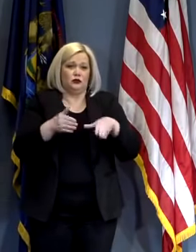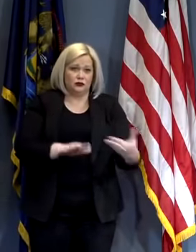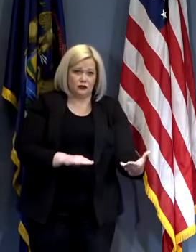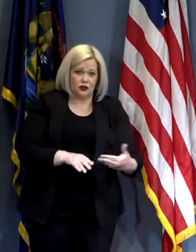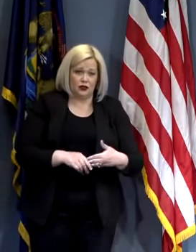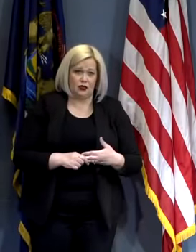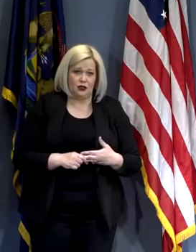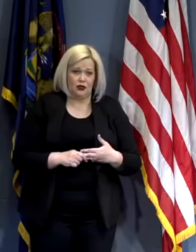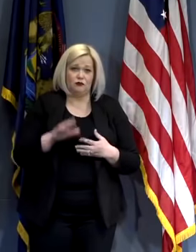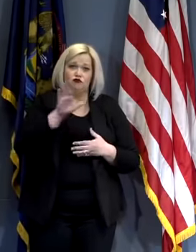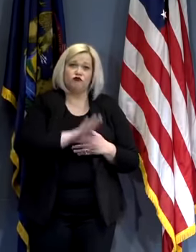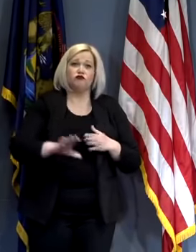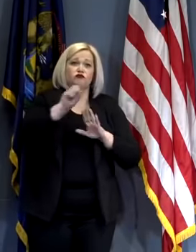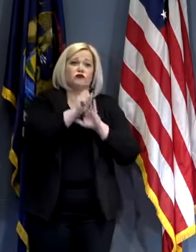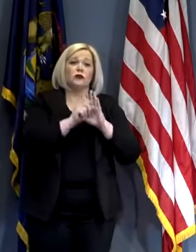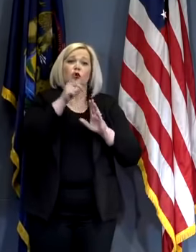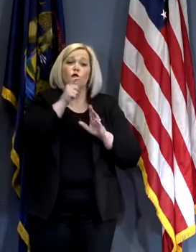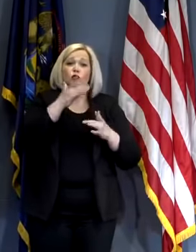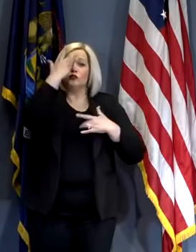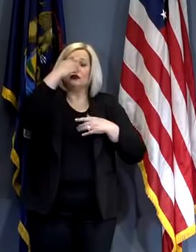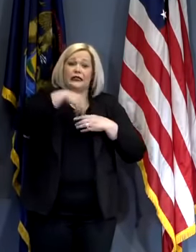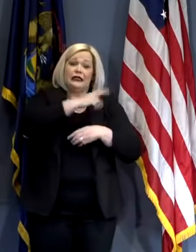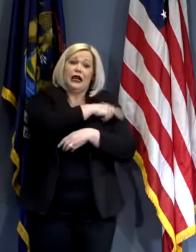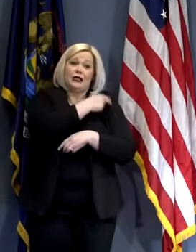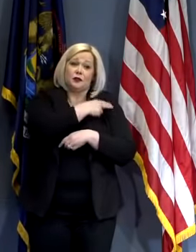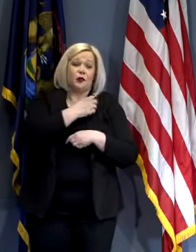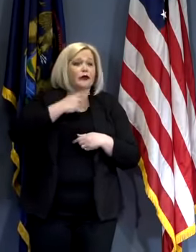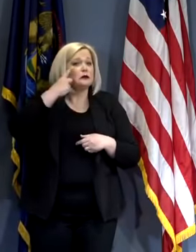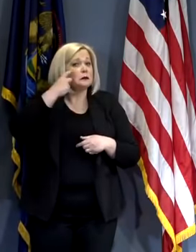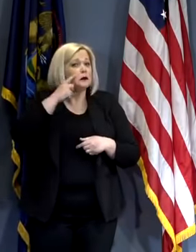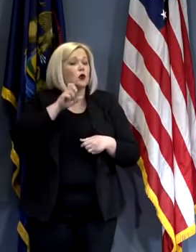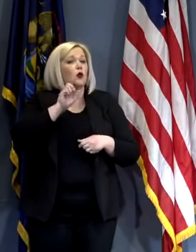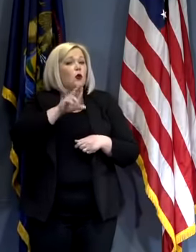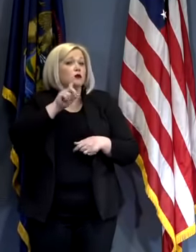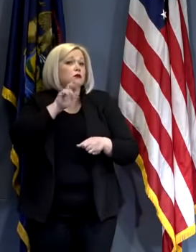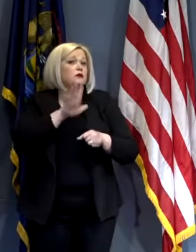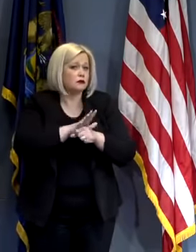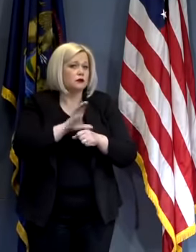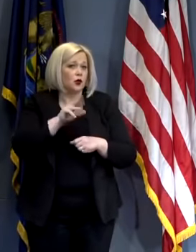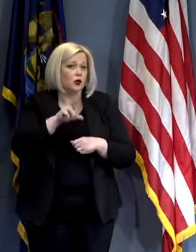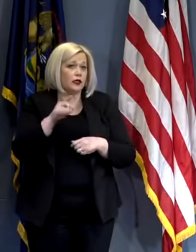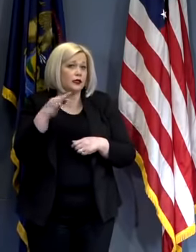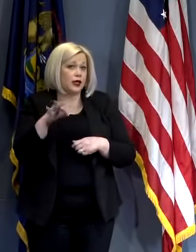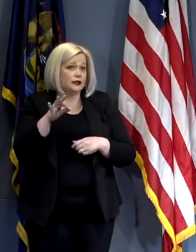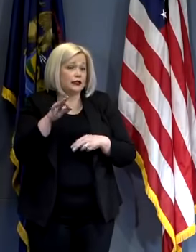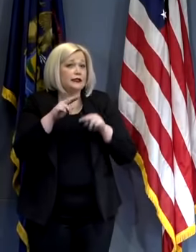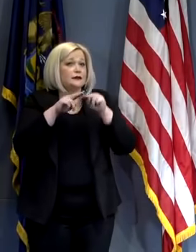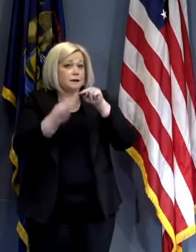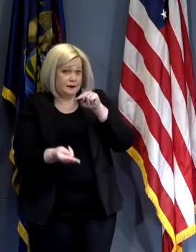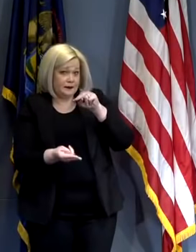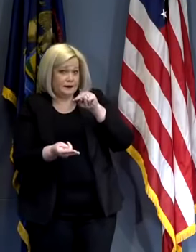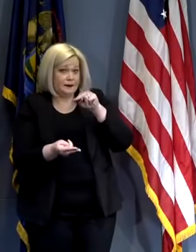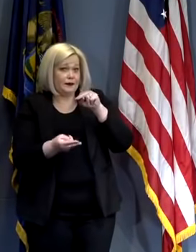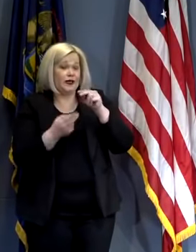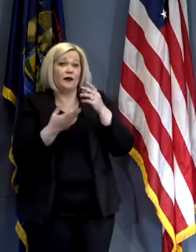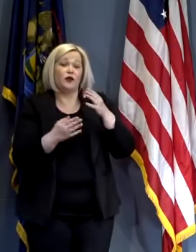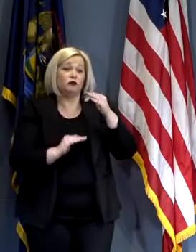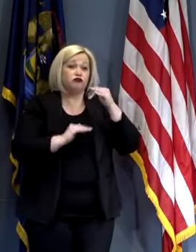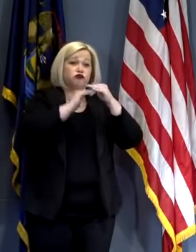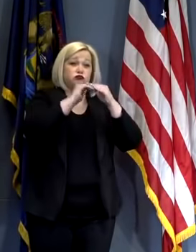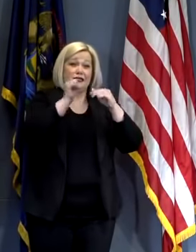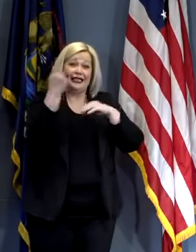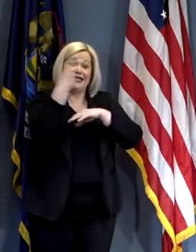Statewide, the number of patients who are in the hospital with suspected or confirmed COVID-19 has declined from a high point about 10